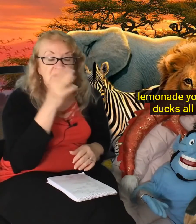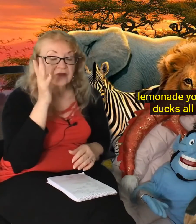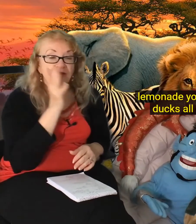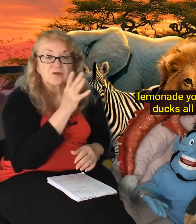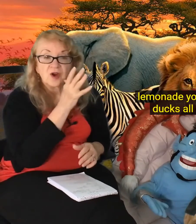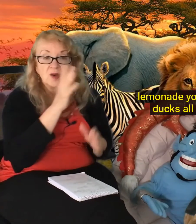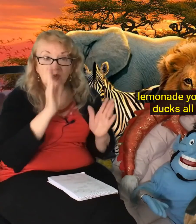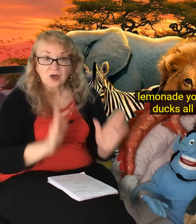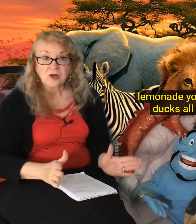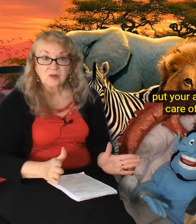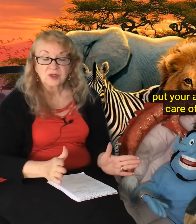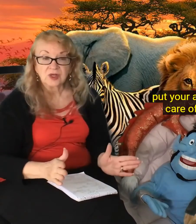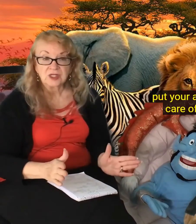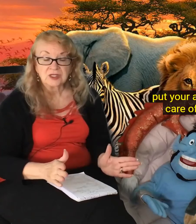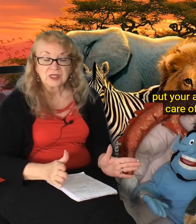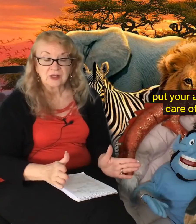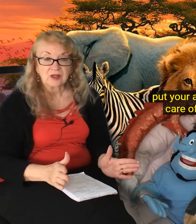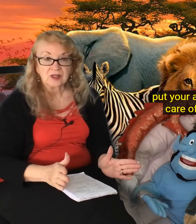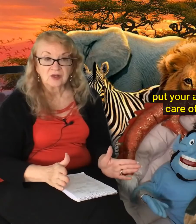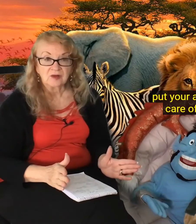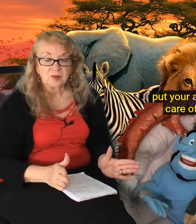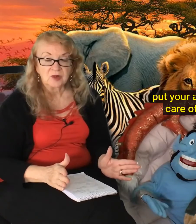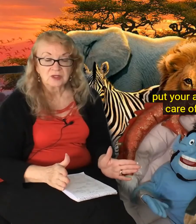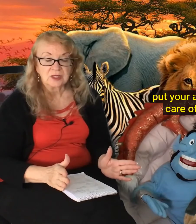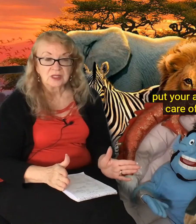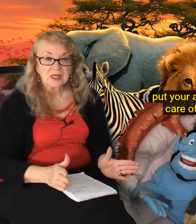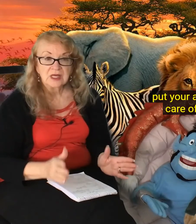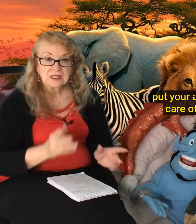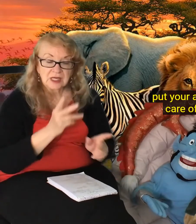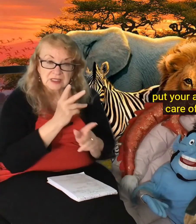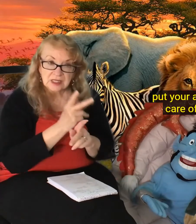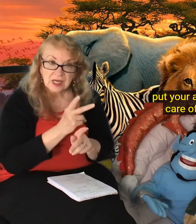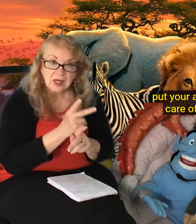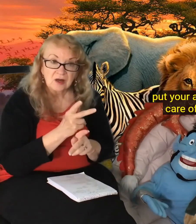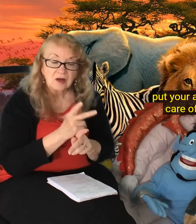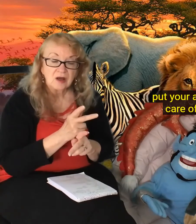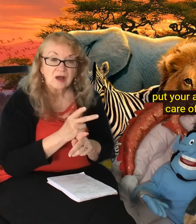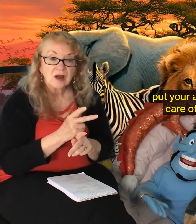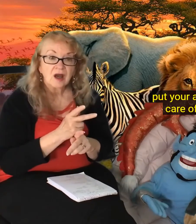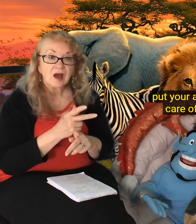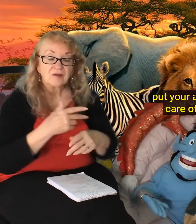the farmer, with your agent sign on it, and you have a person, takes care of his